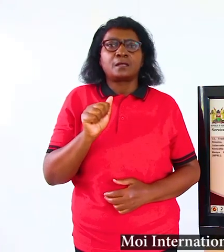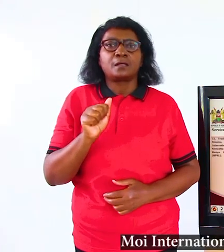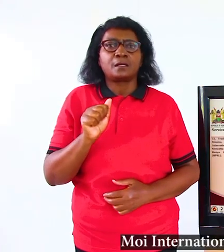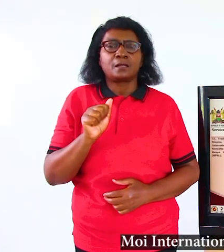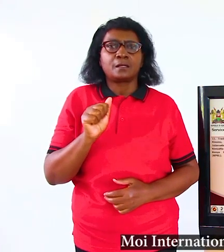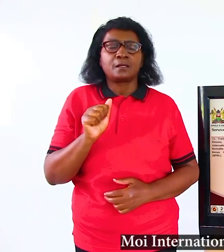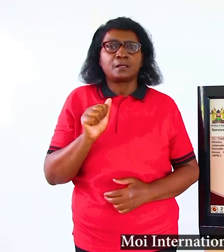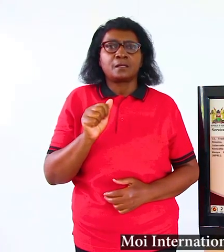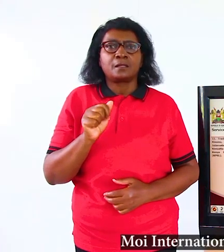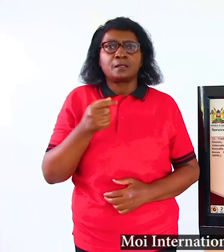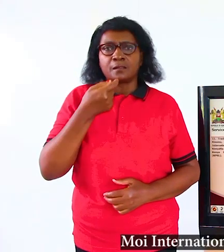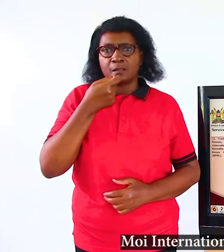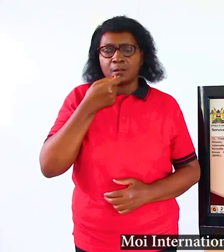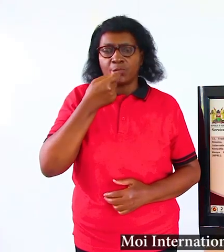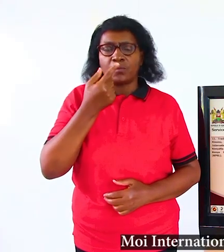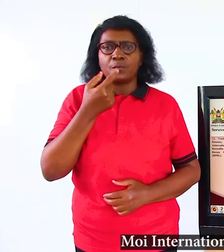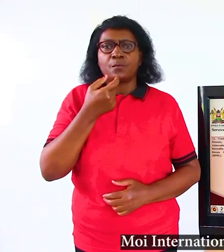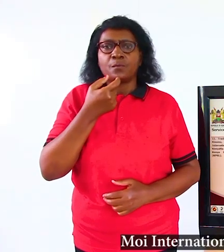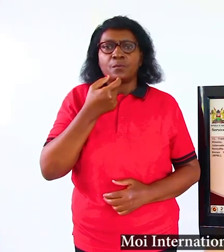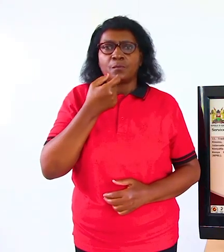Moi International Airport MIA,